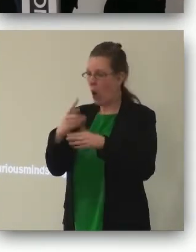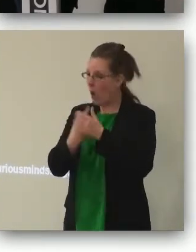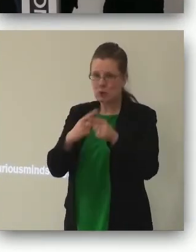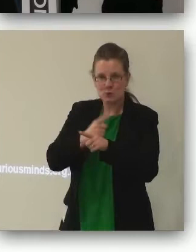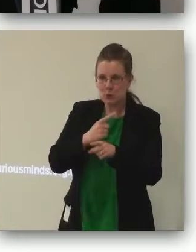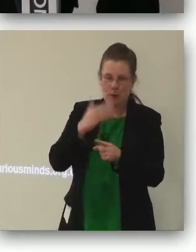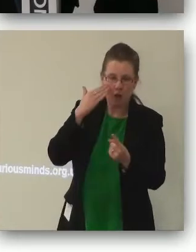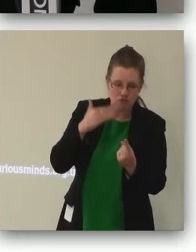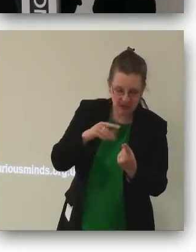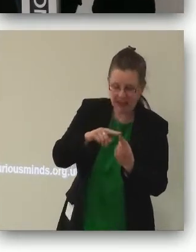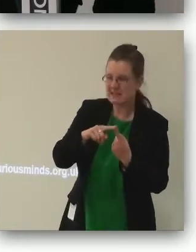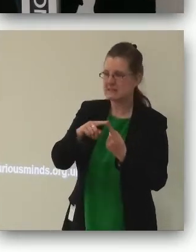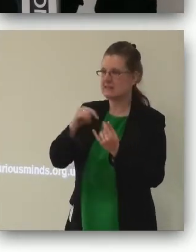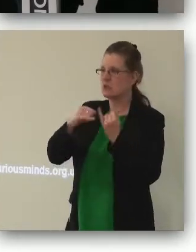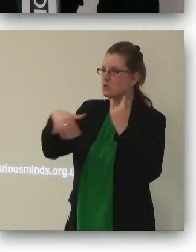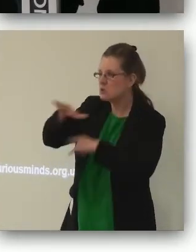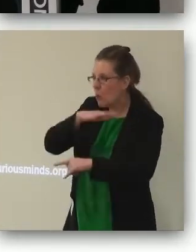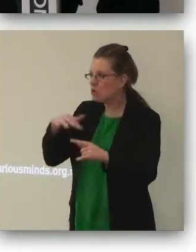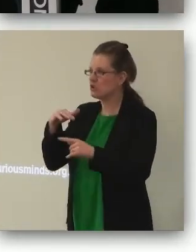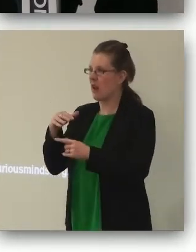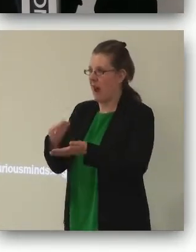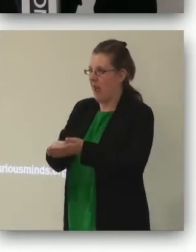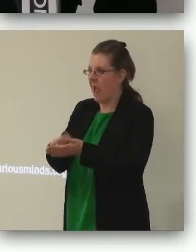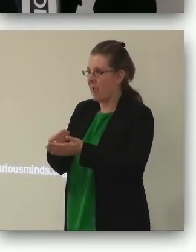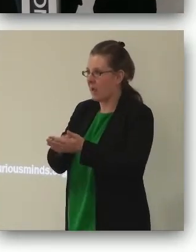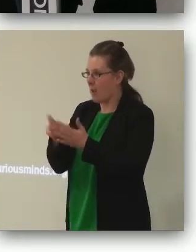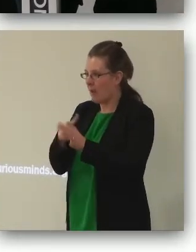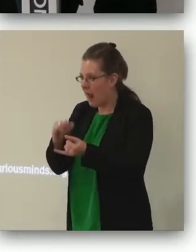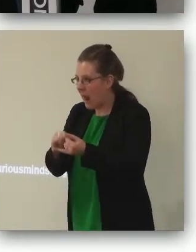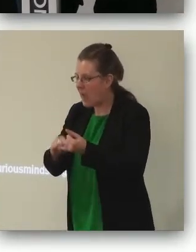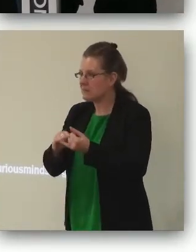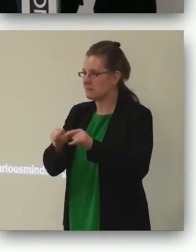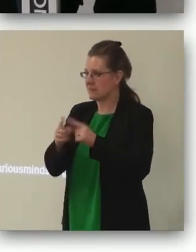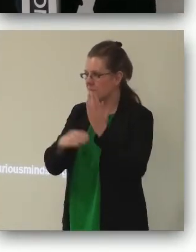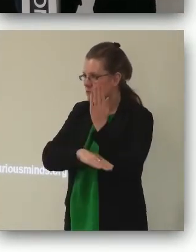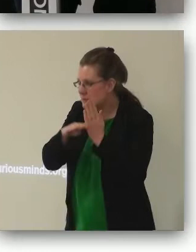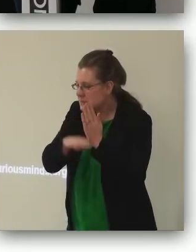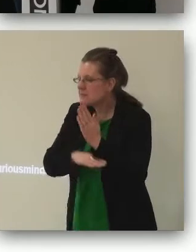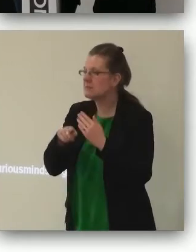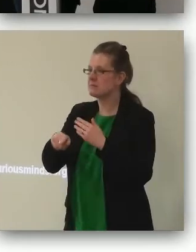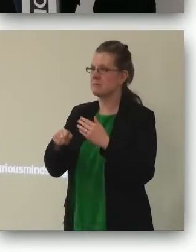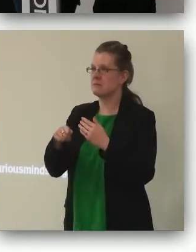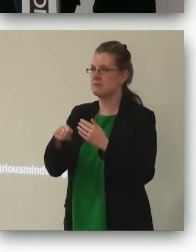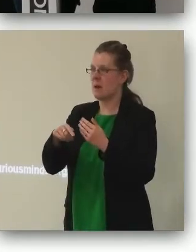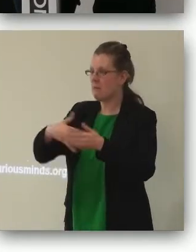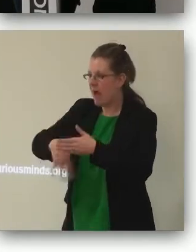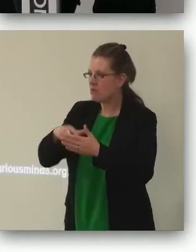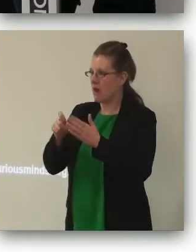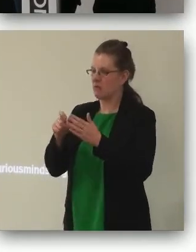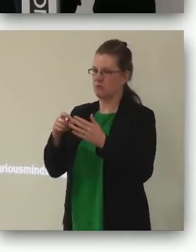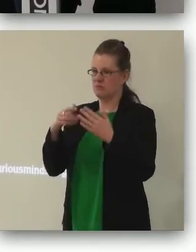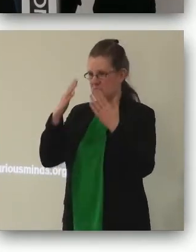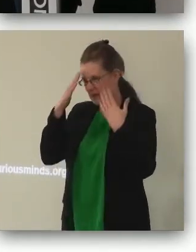We are talking about social and economic class, background, physical ability, mental